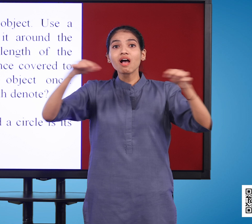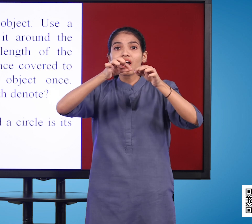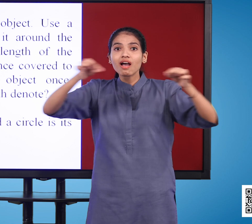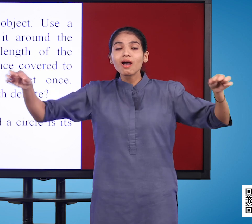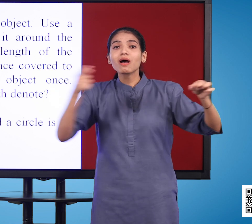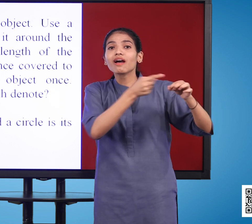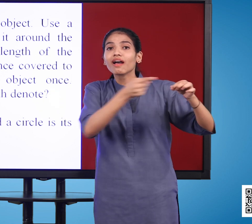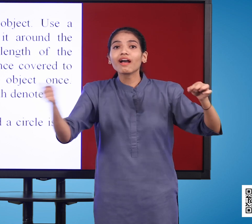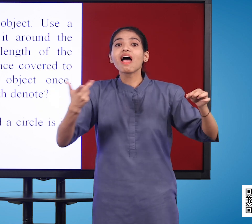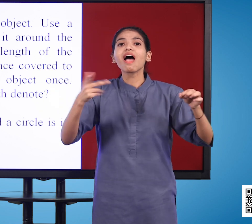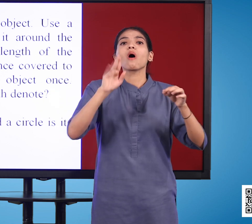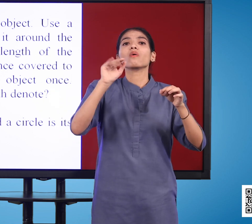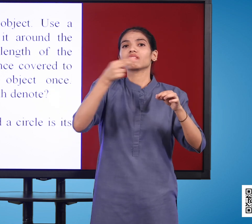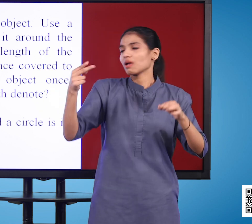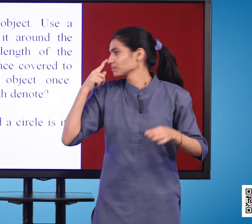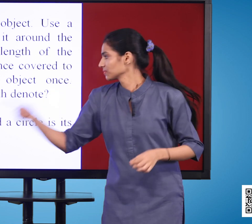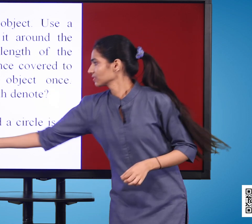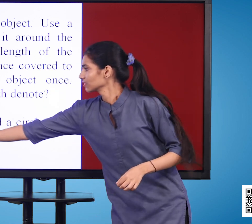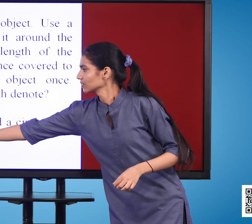The distance around a circle is its